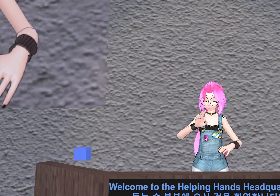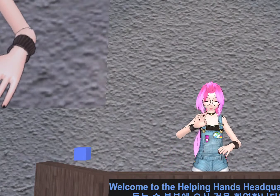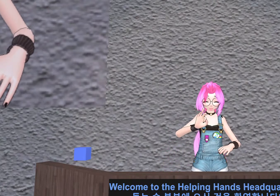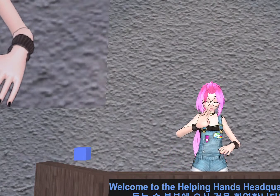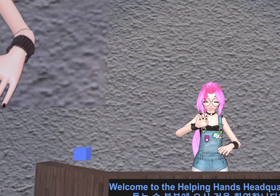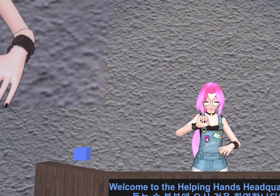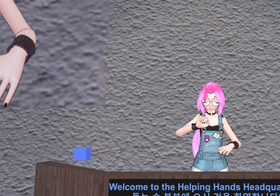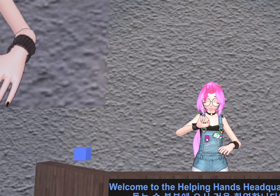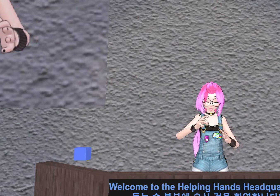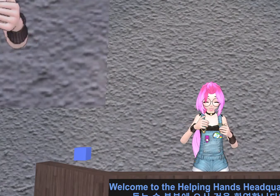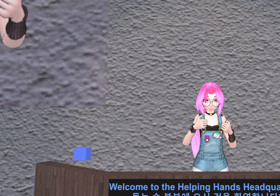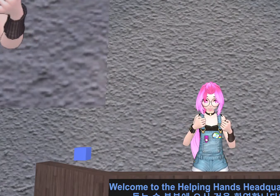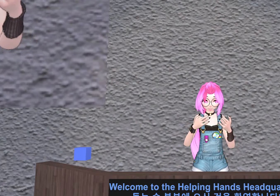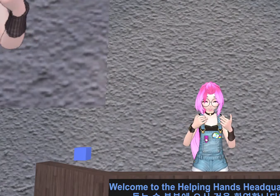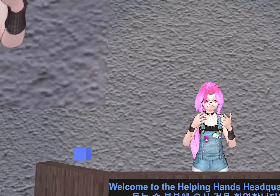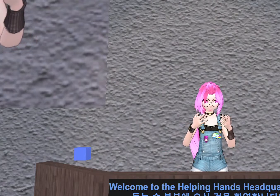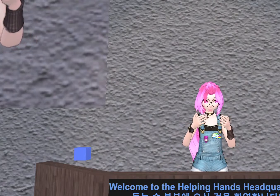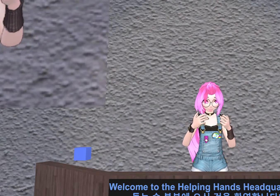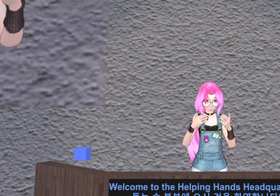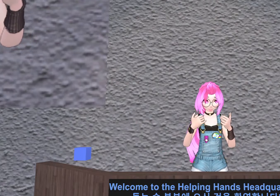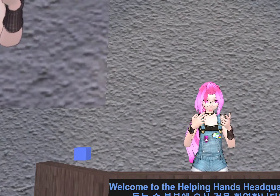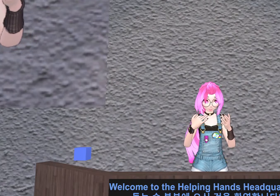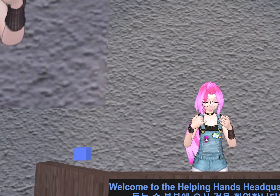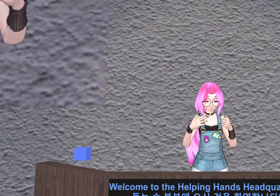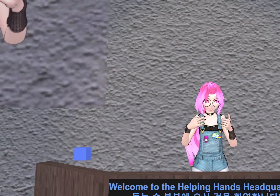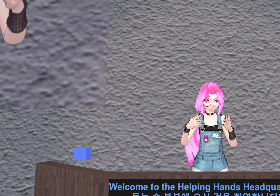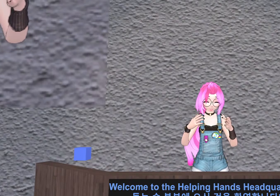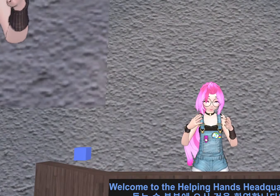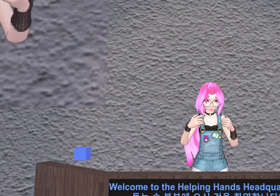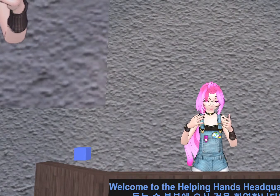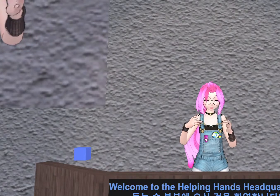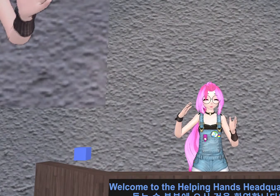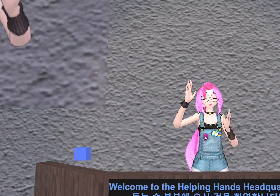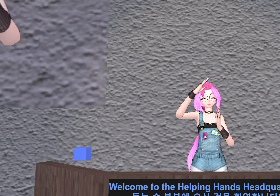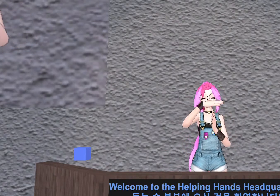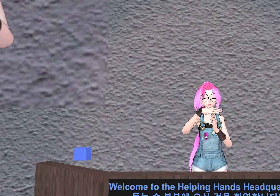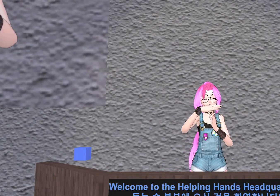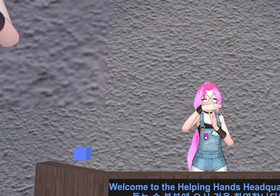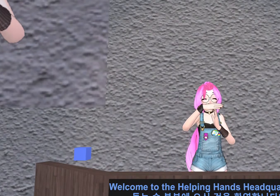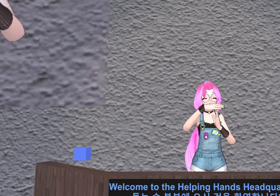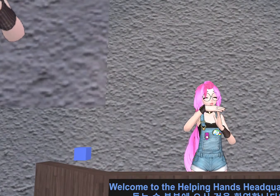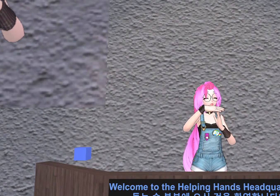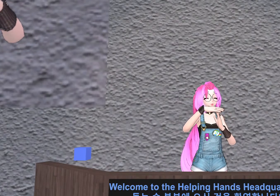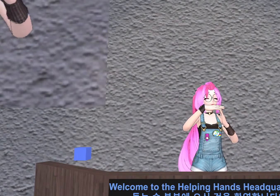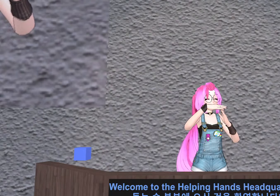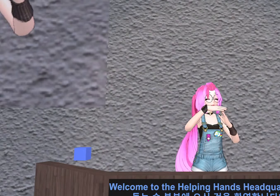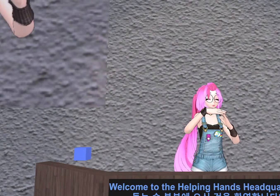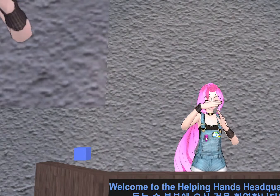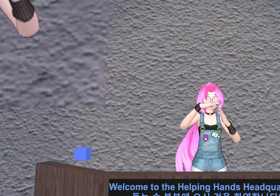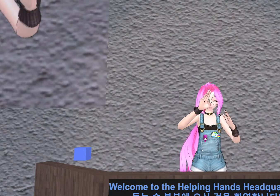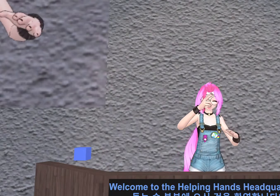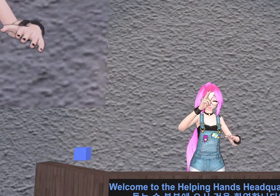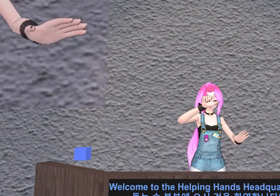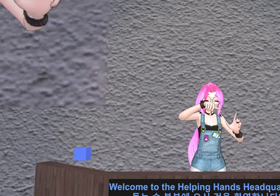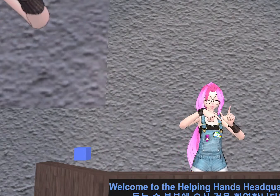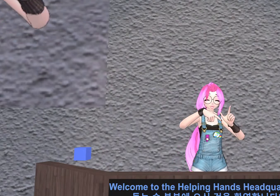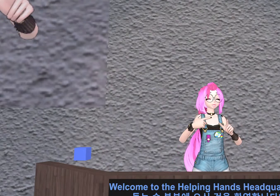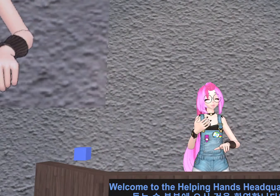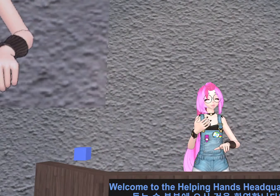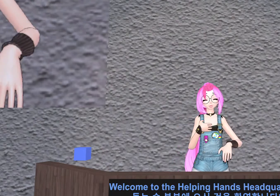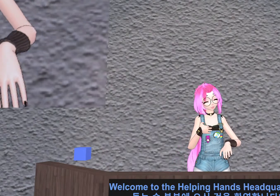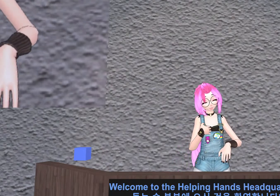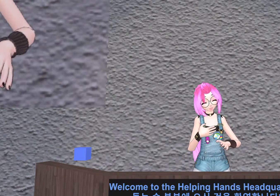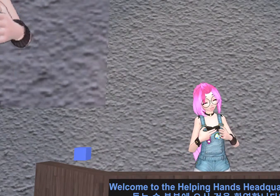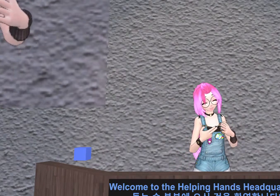to your head. And of course, my index is just not cooperating with me anyway. And T for